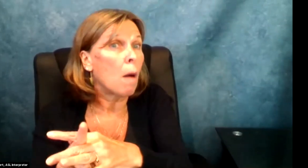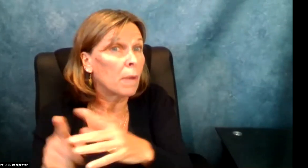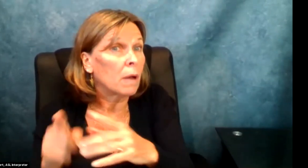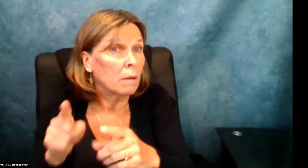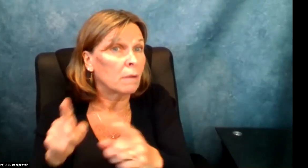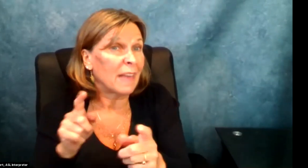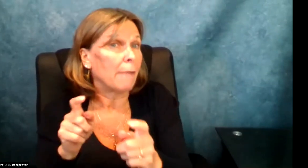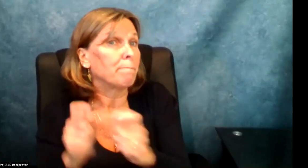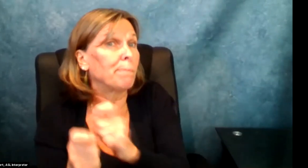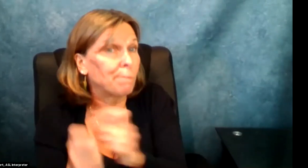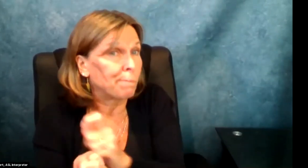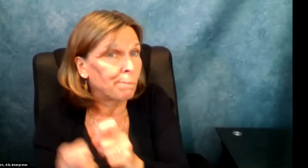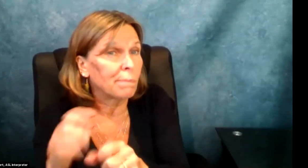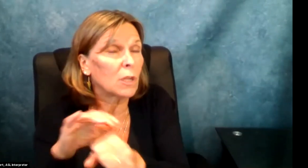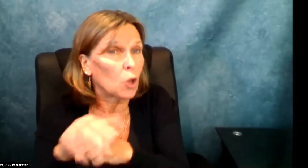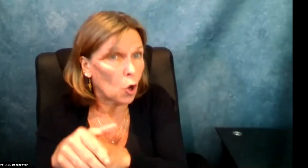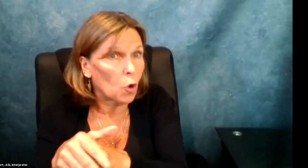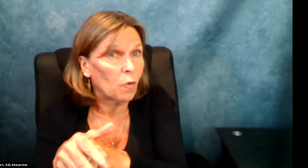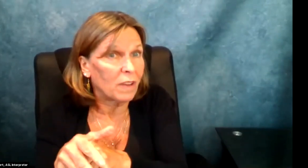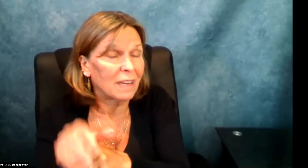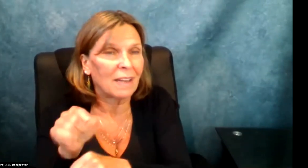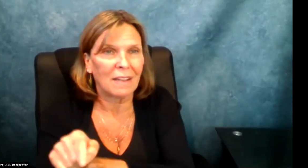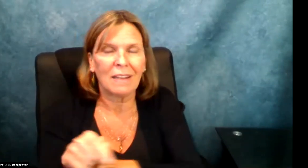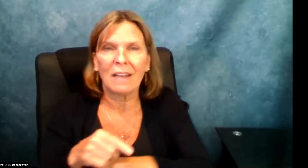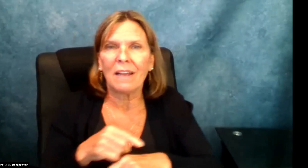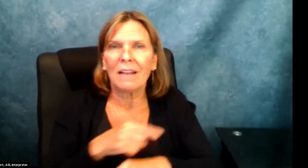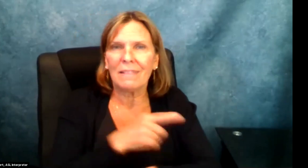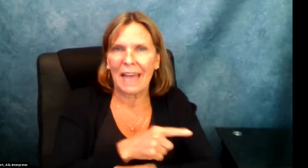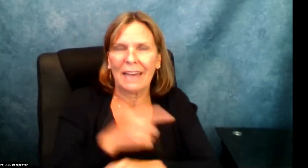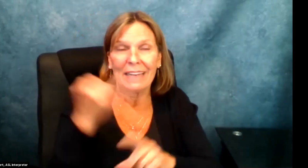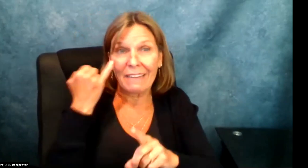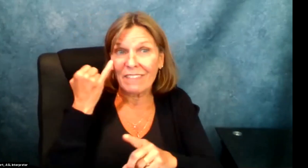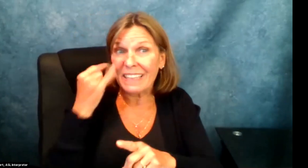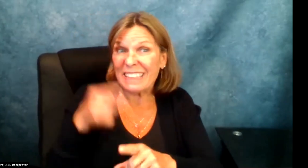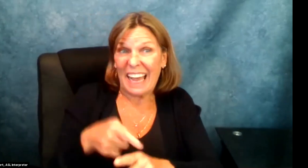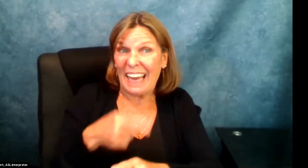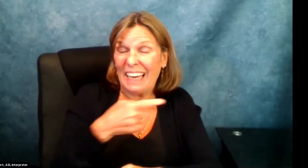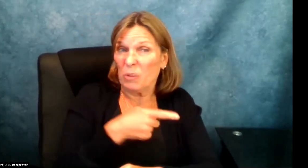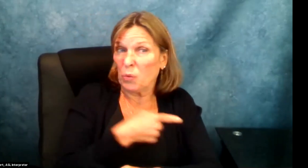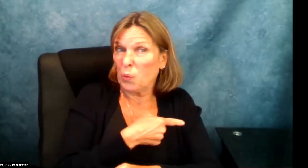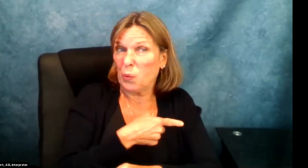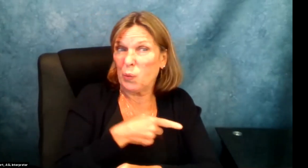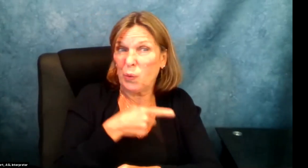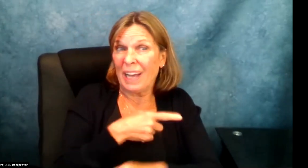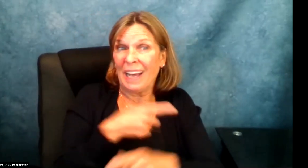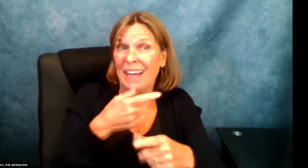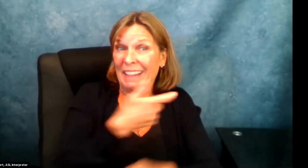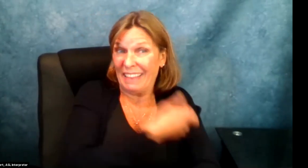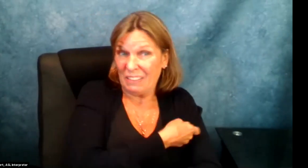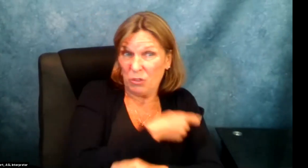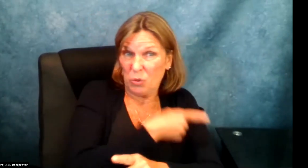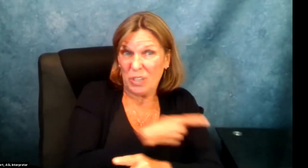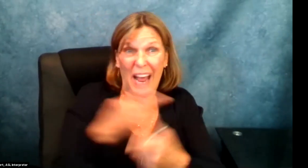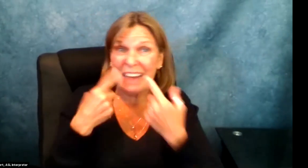then my guess will be that there will be a development of a booster that helps prevent the